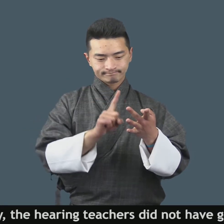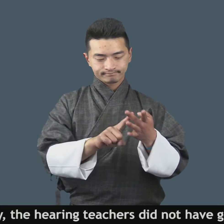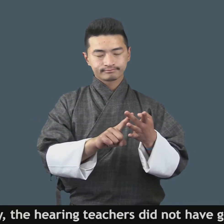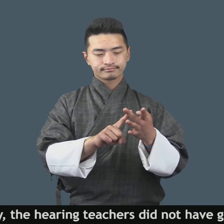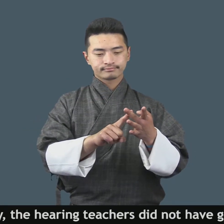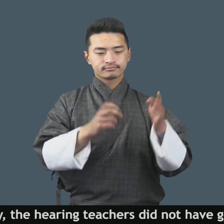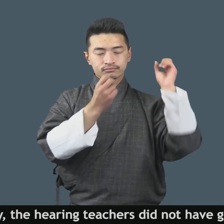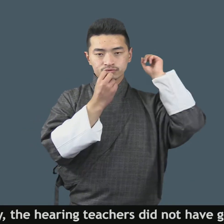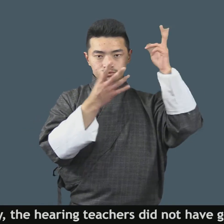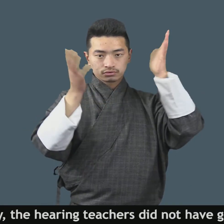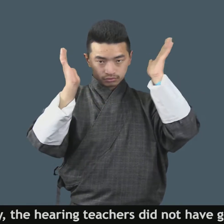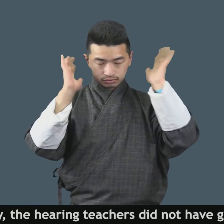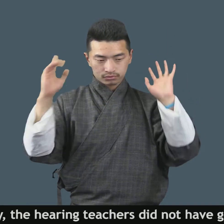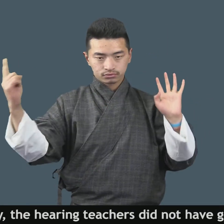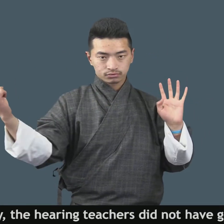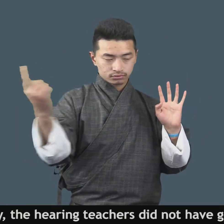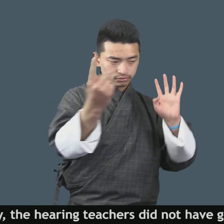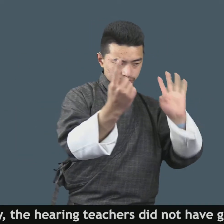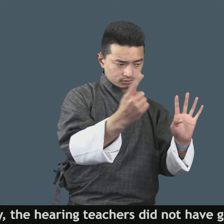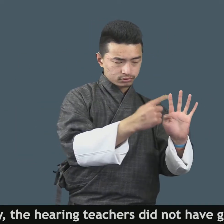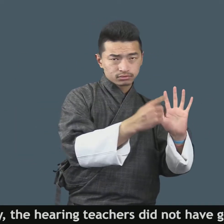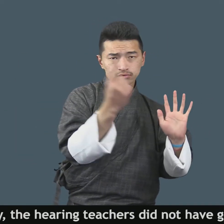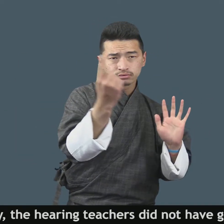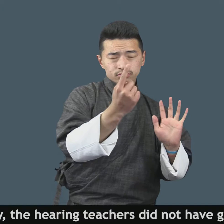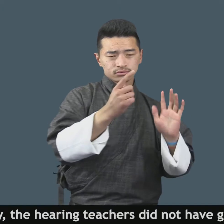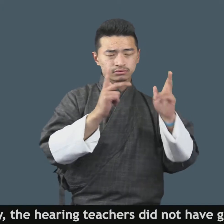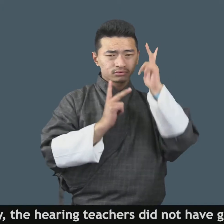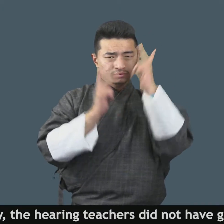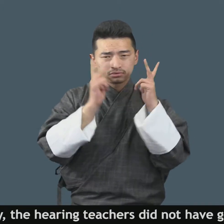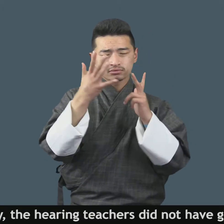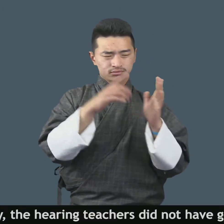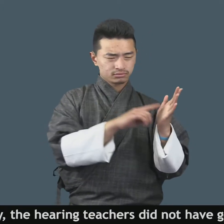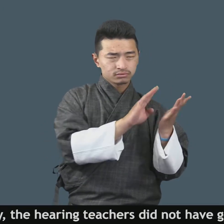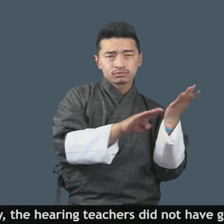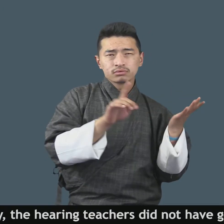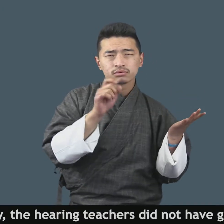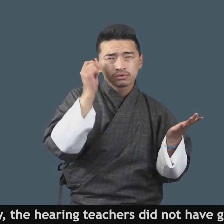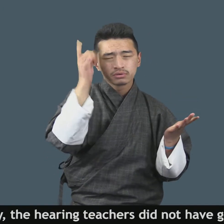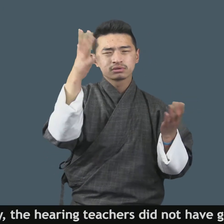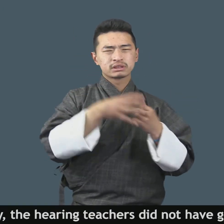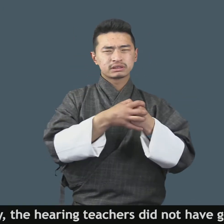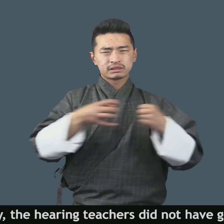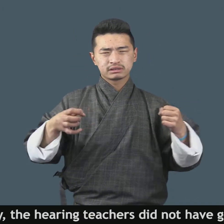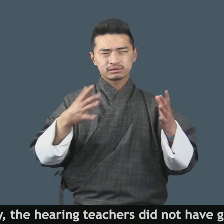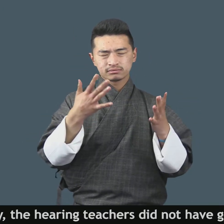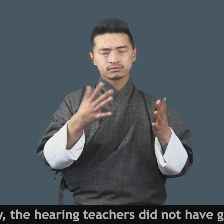Secondly, the hearing teachers did not have good facial expression which made it difficult for students to understand.